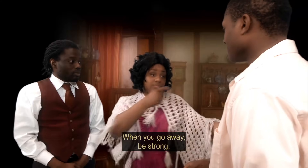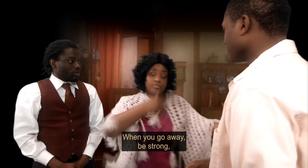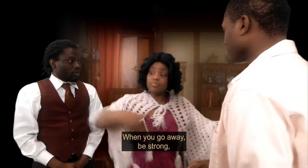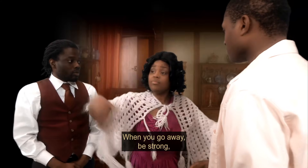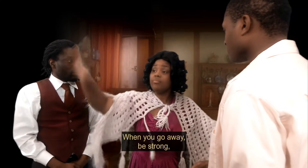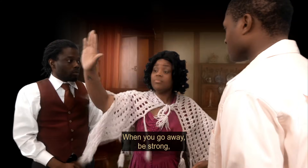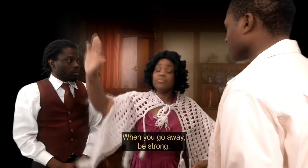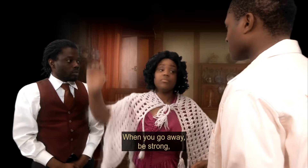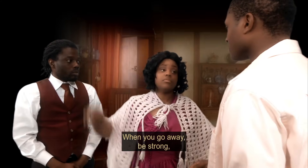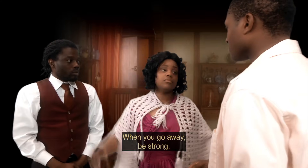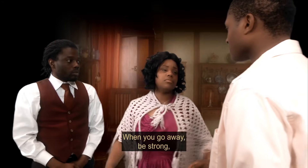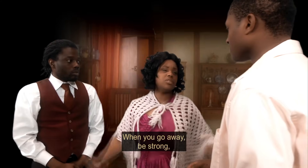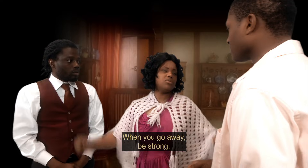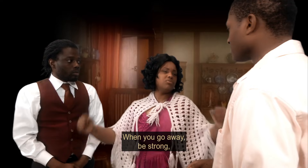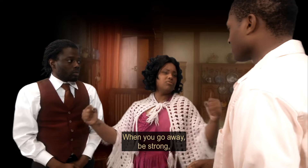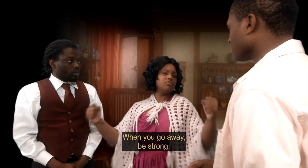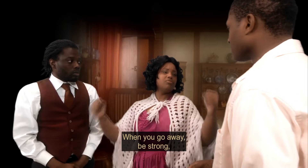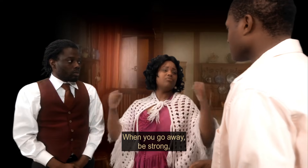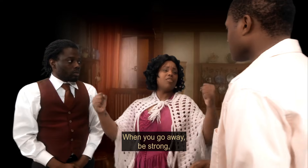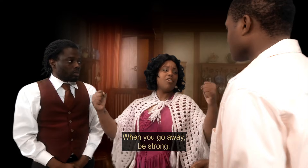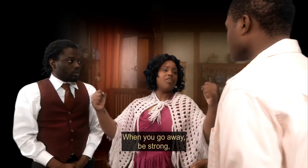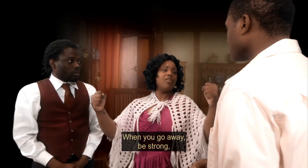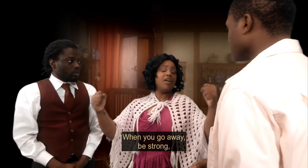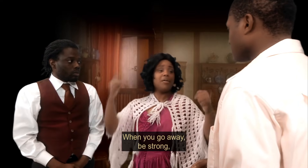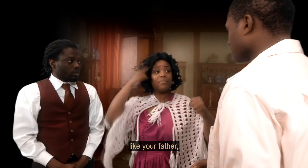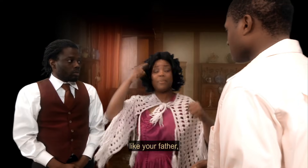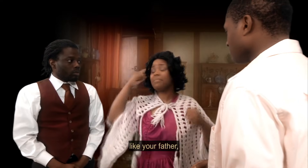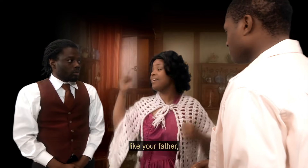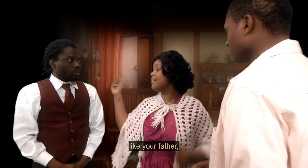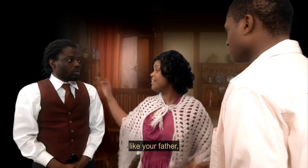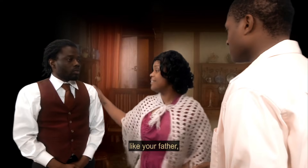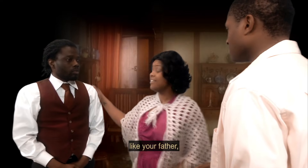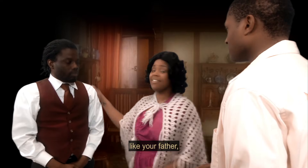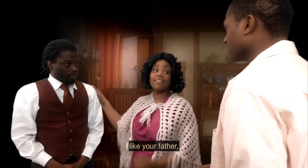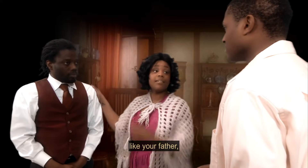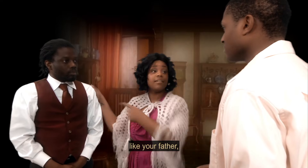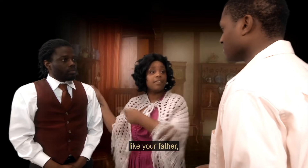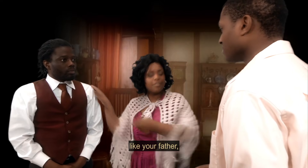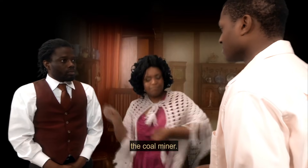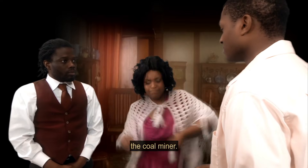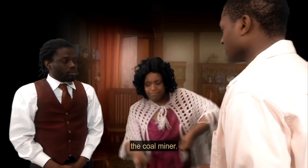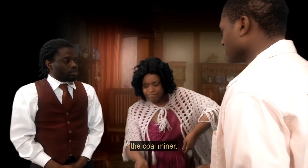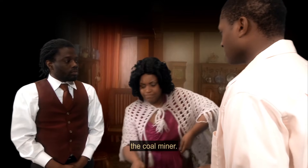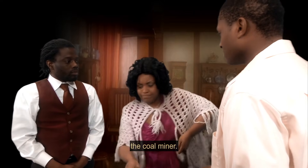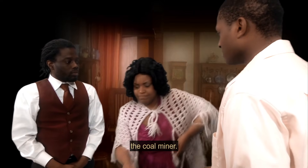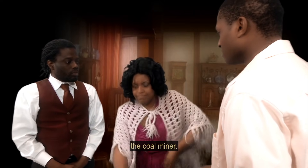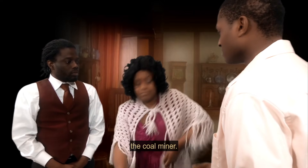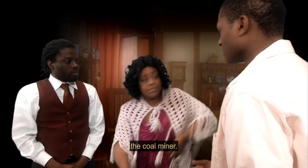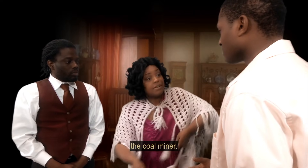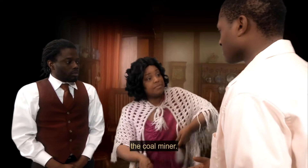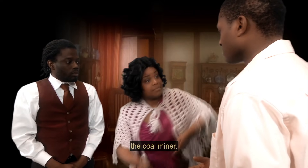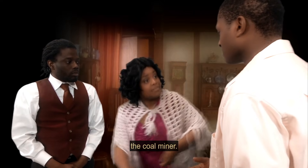When you go away, be strong, like your father, the coal miner.